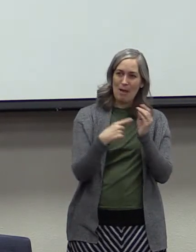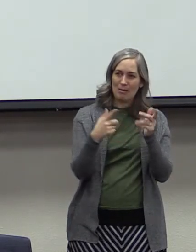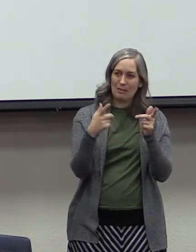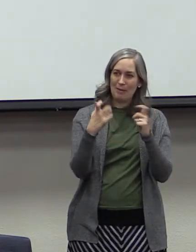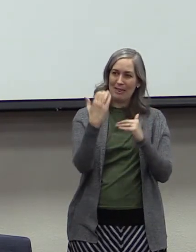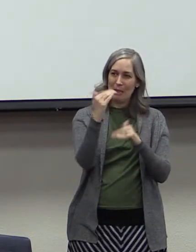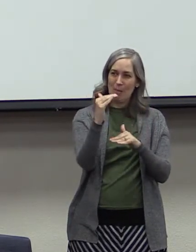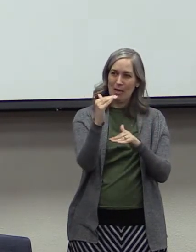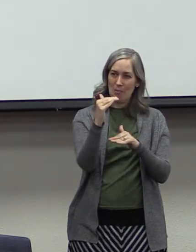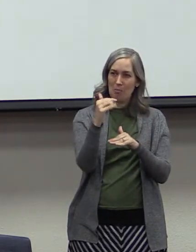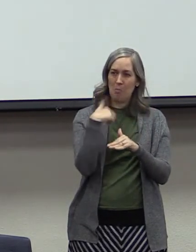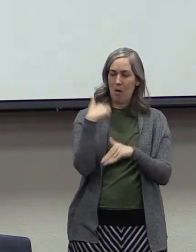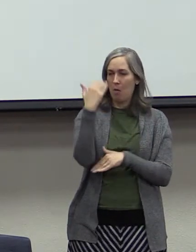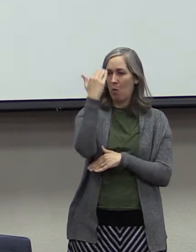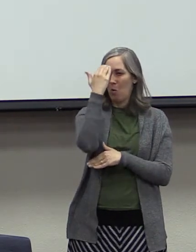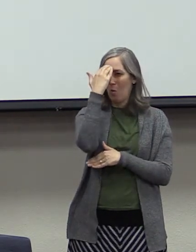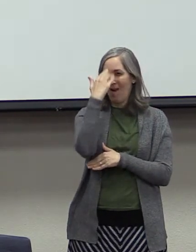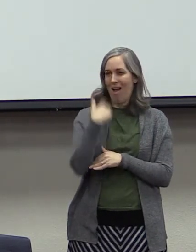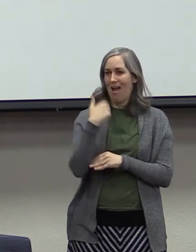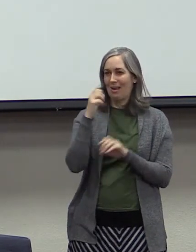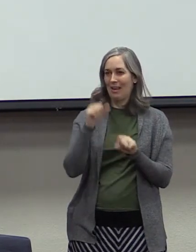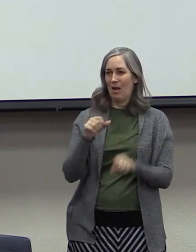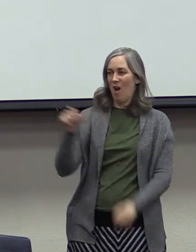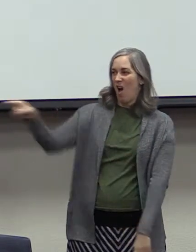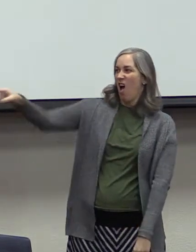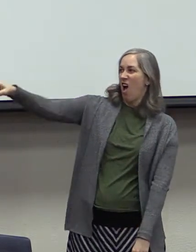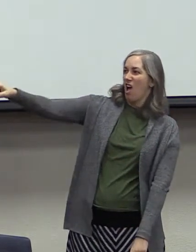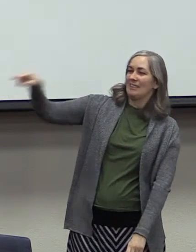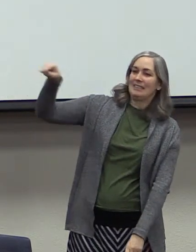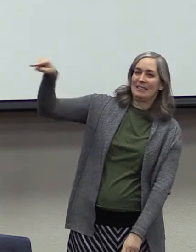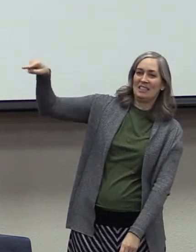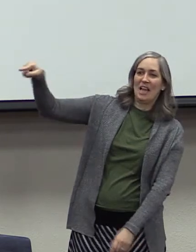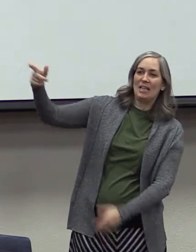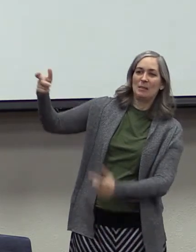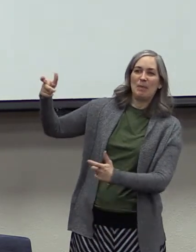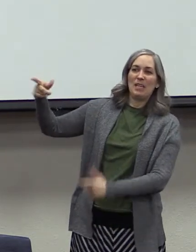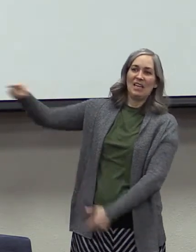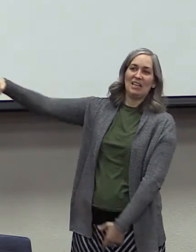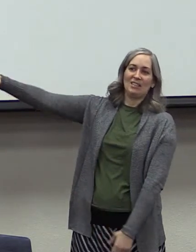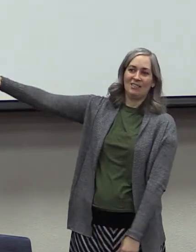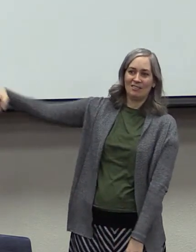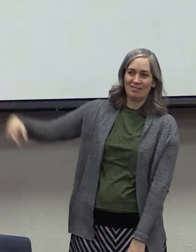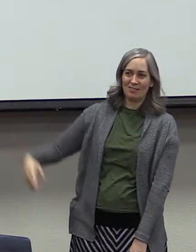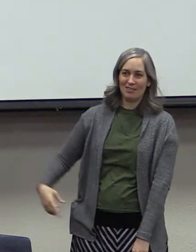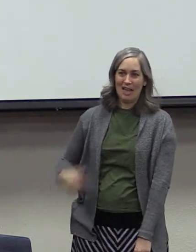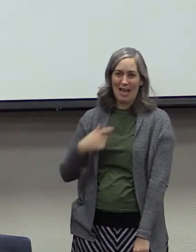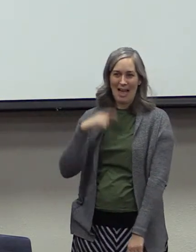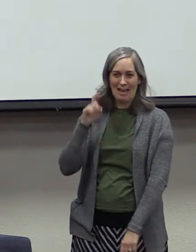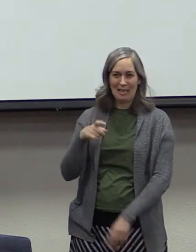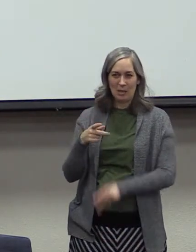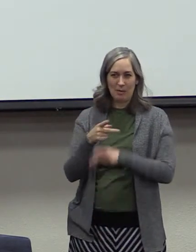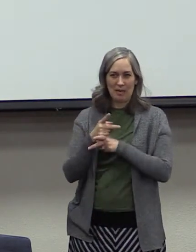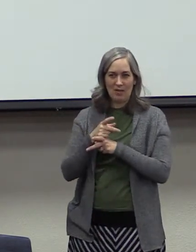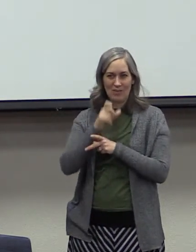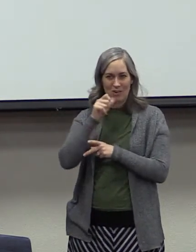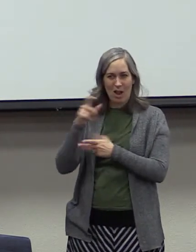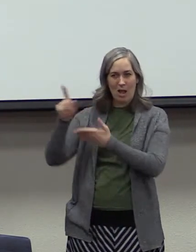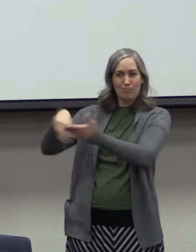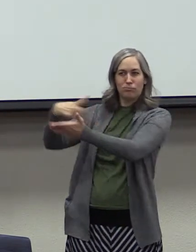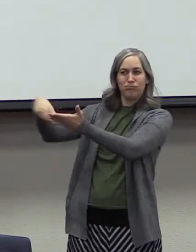right? And I can point out people speeding very easily. I got to be careful not to be overly